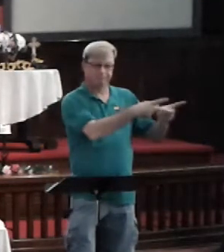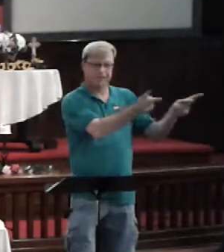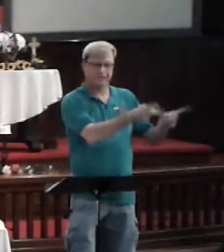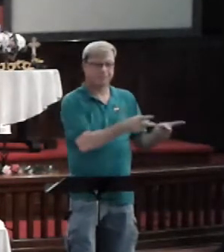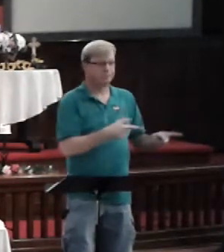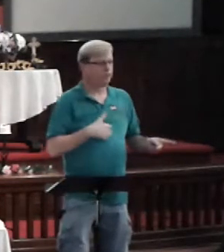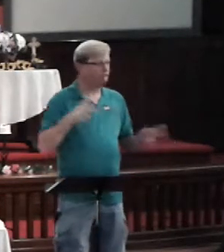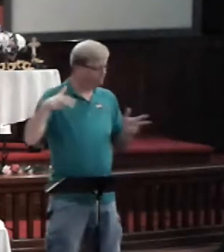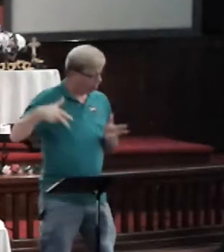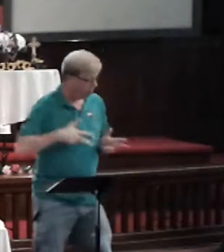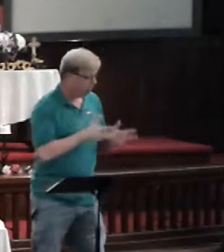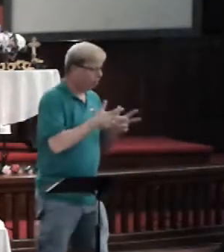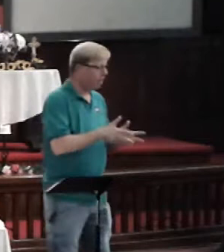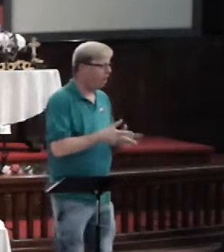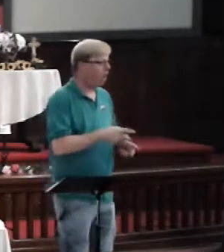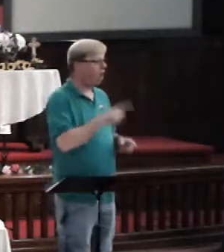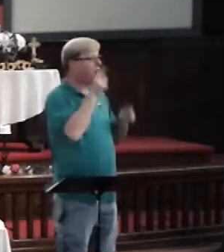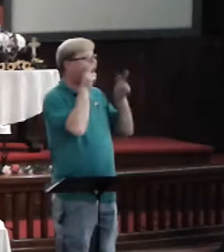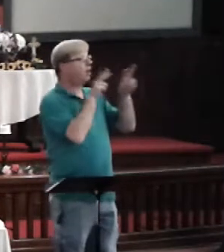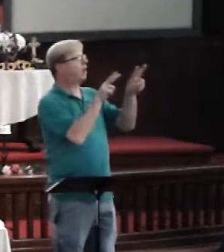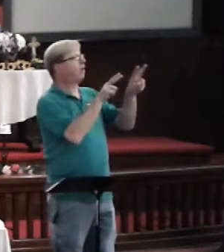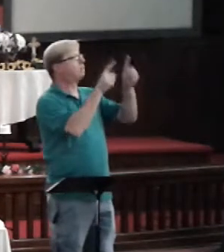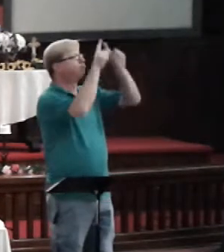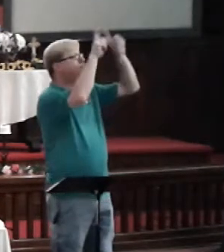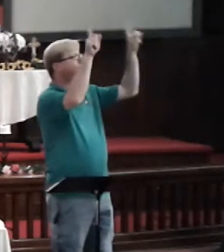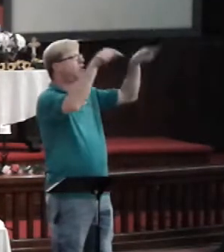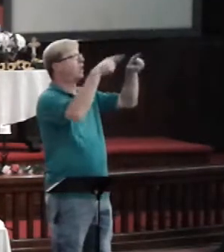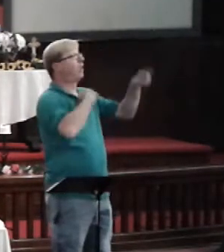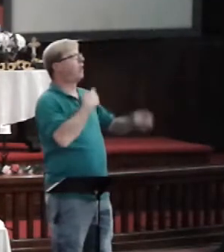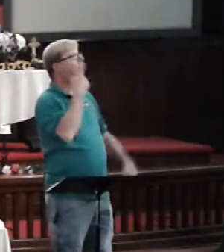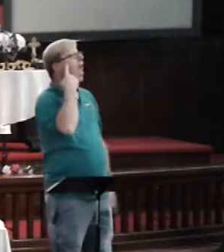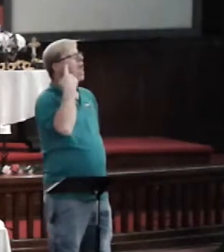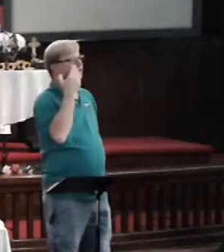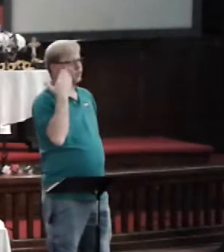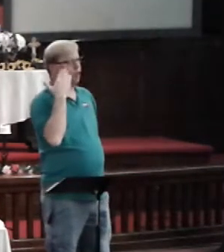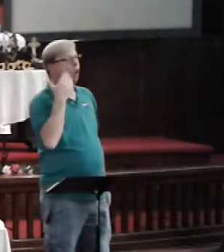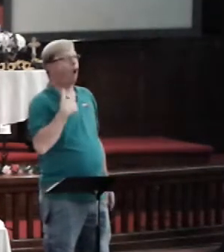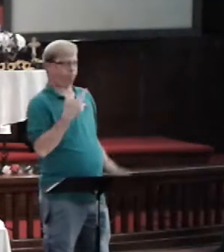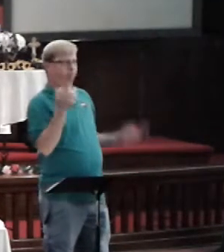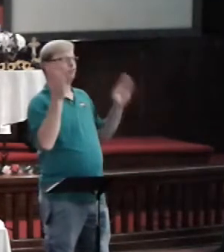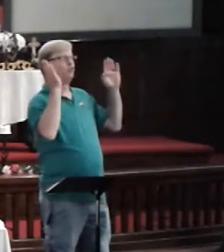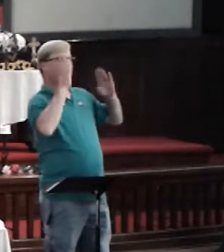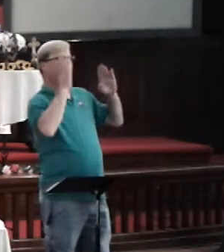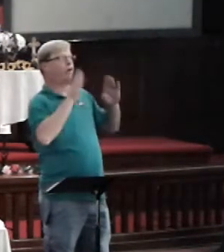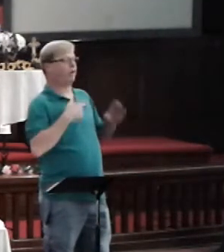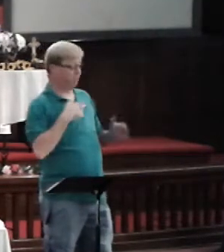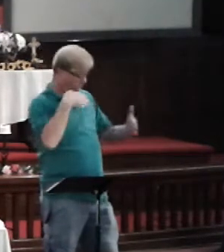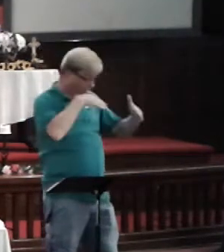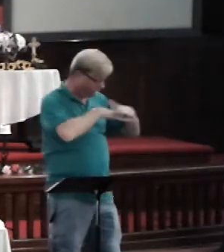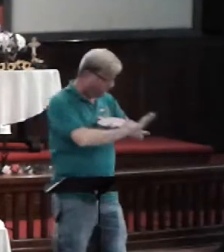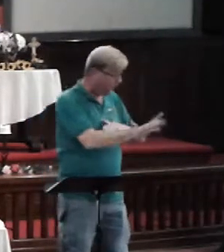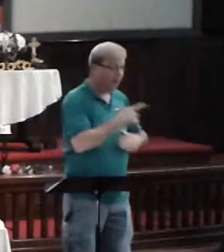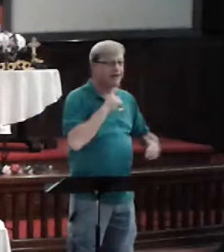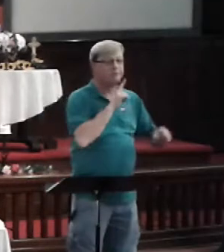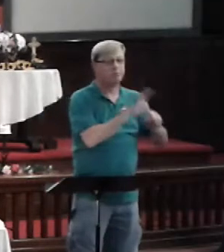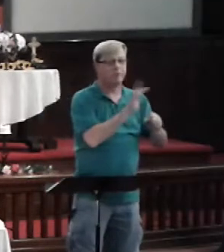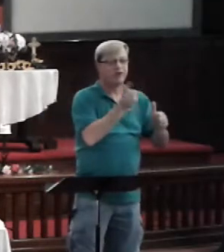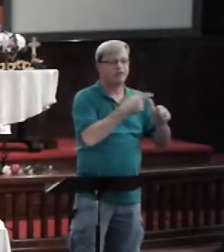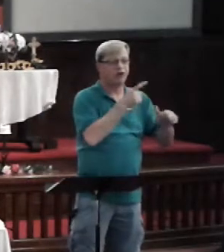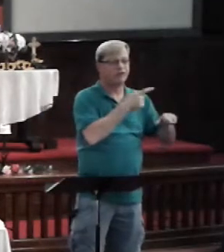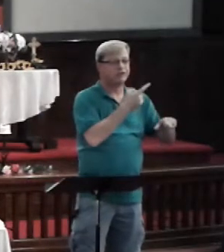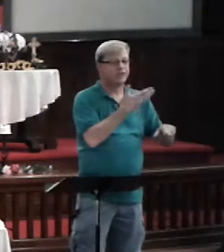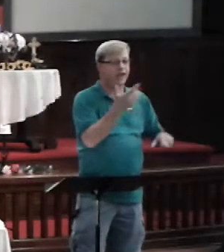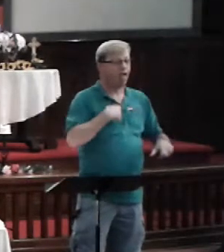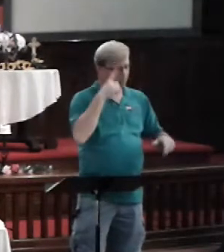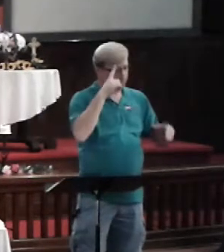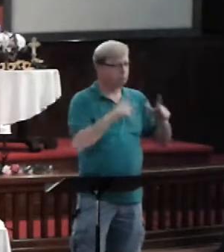Okay. So we pull up in front, and just from the logo, I know I'm in trouble. We walked in the door, and I promise you, the first thing that came to my